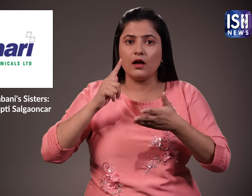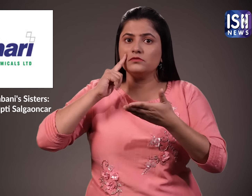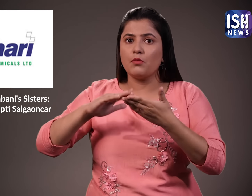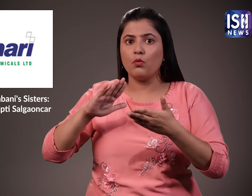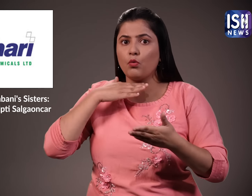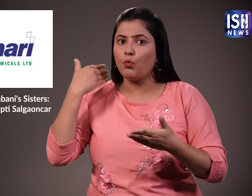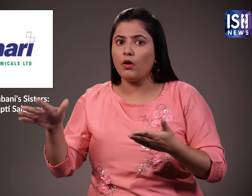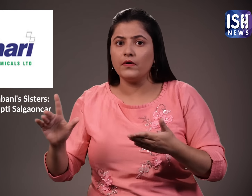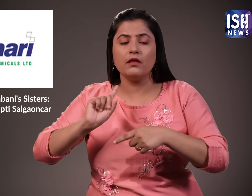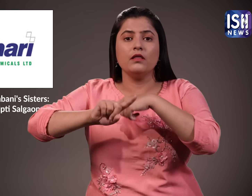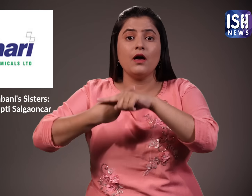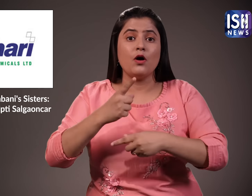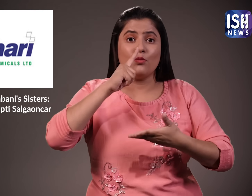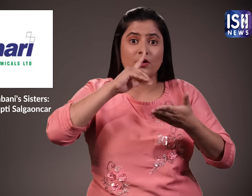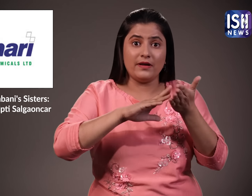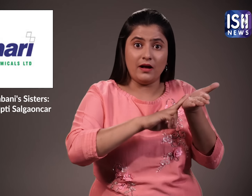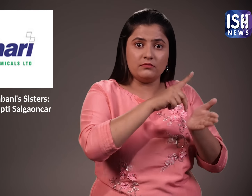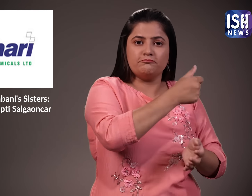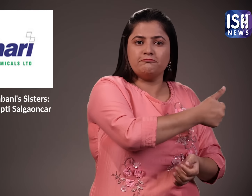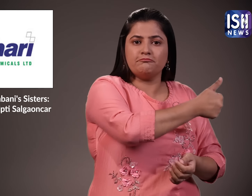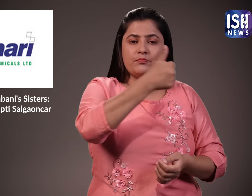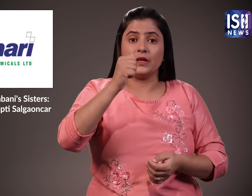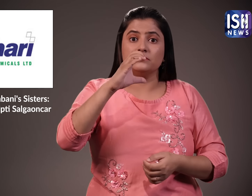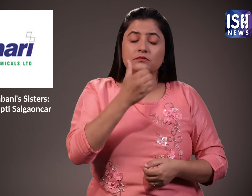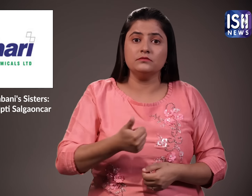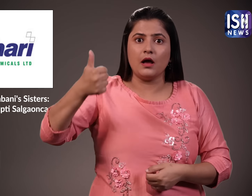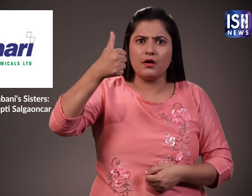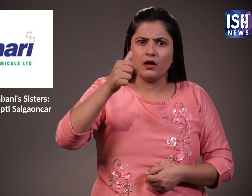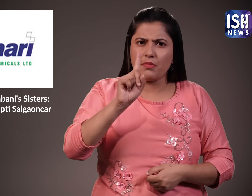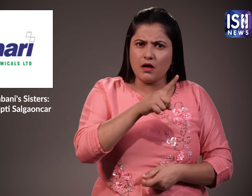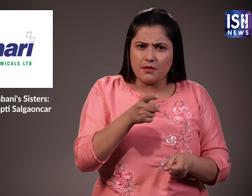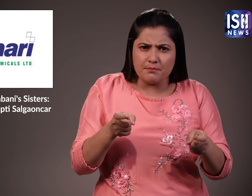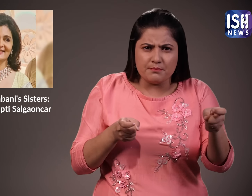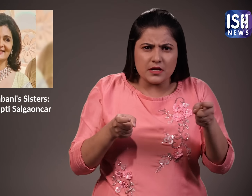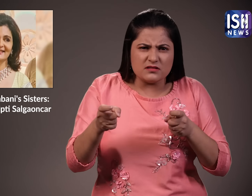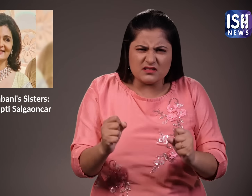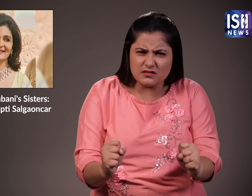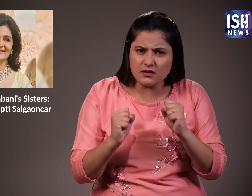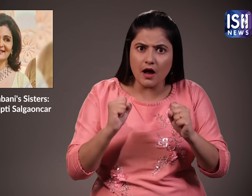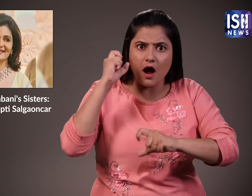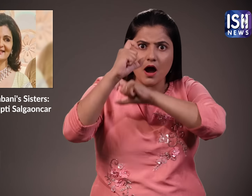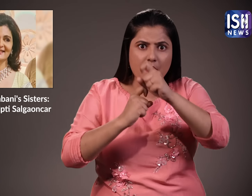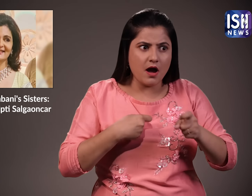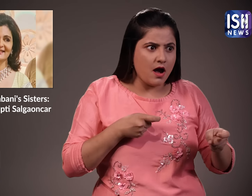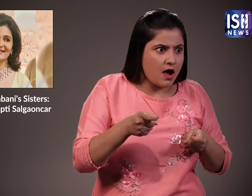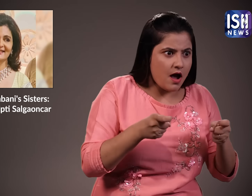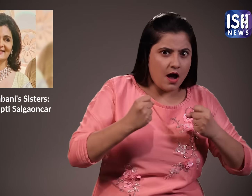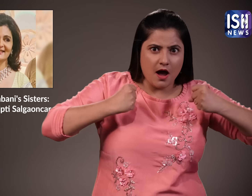After her husband's death, Neena took over as the chairperson of the company. It was difficult for her to handle the company initially